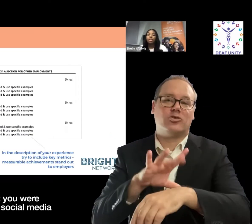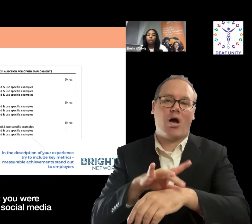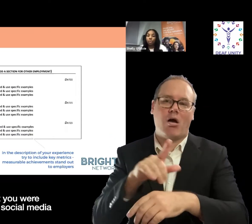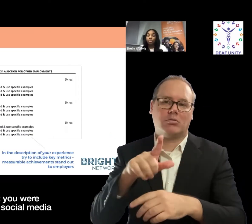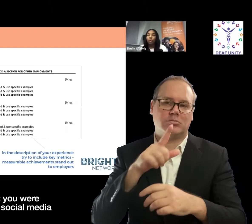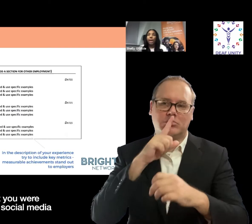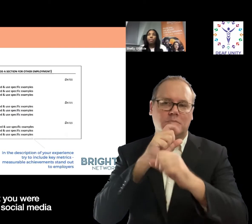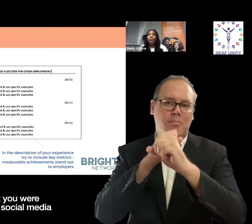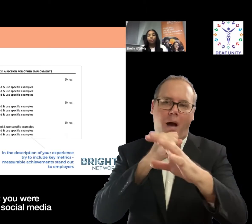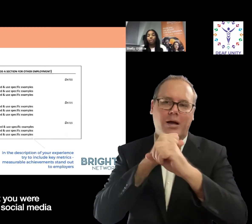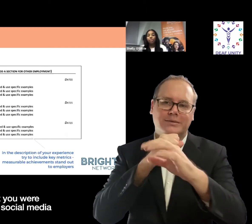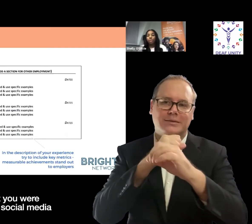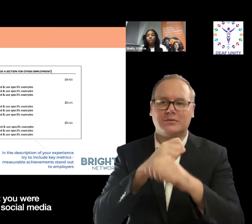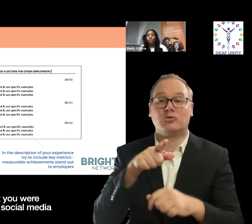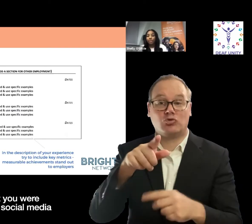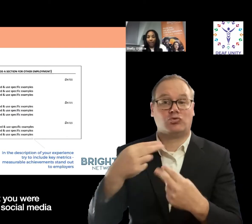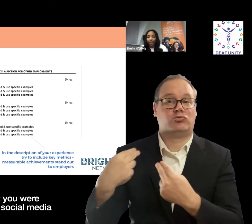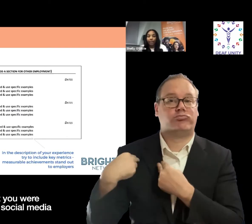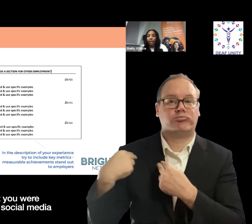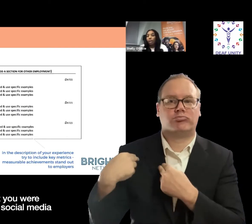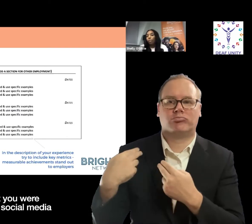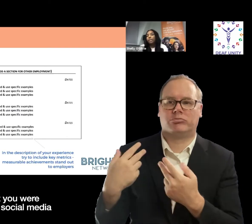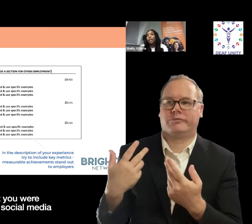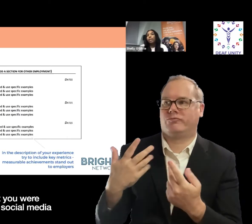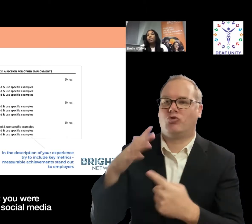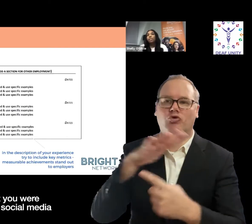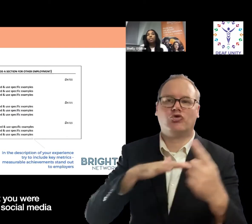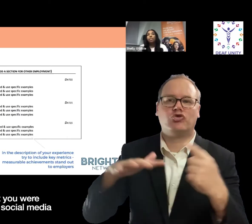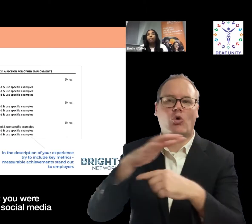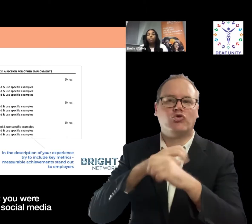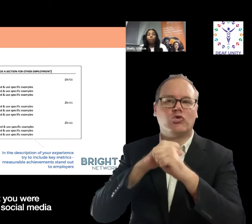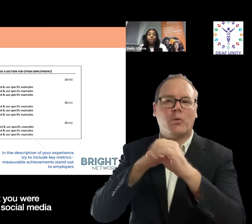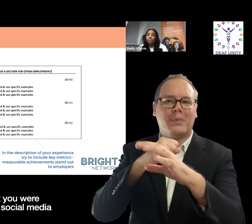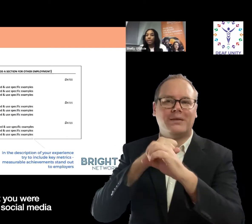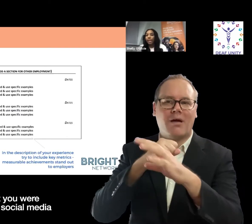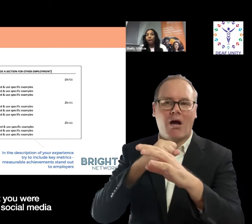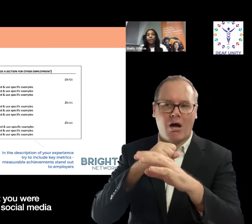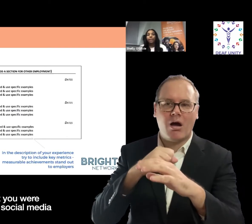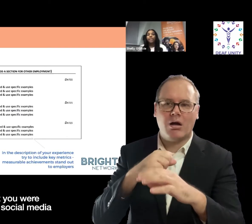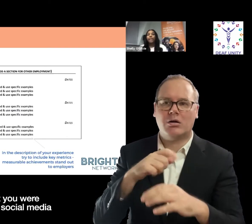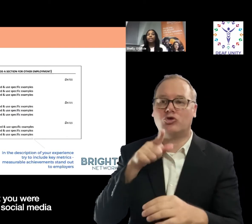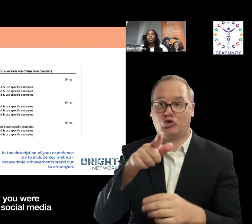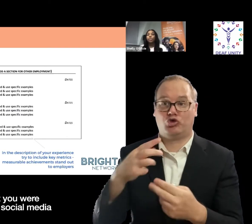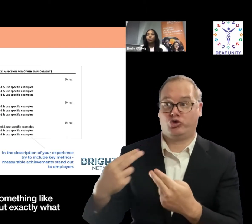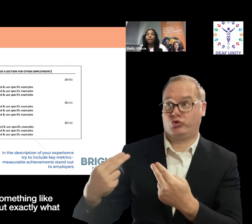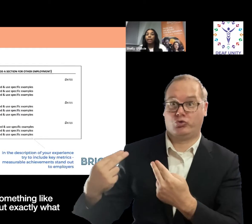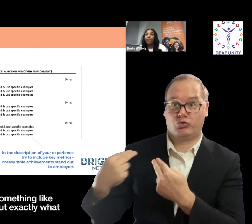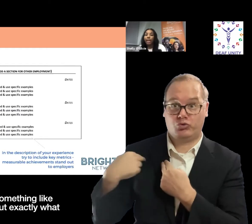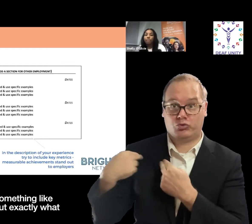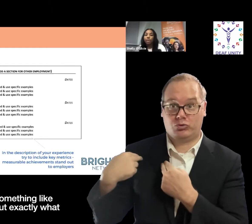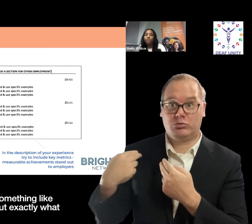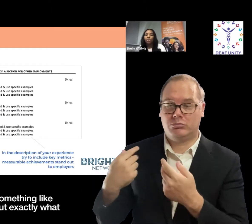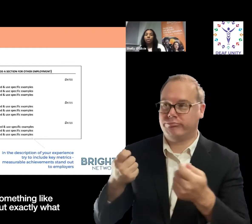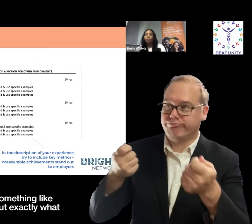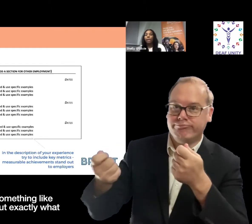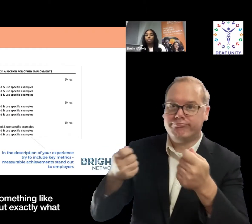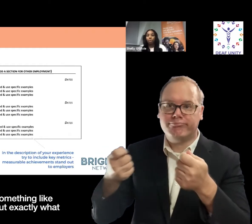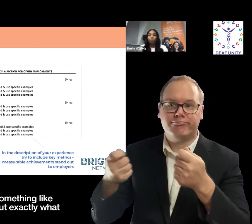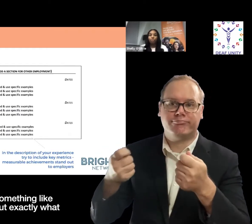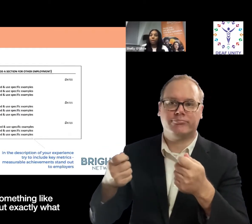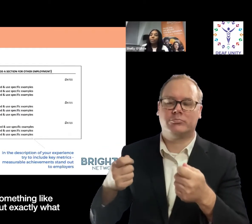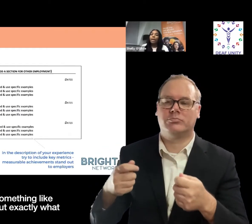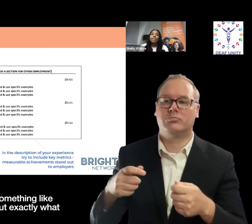achievement that you were able to attain was a 40% uplift in social media engagement to your